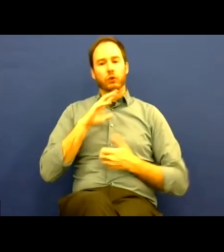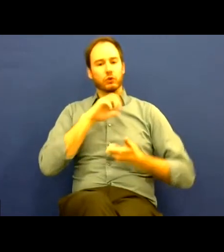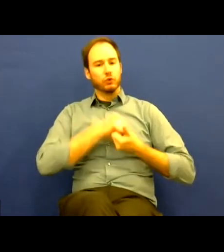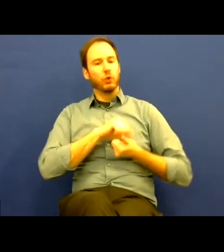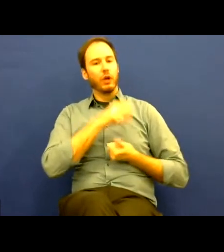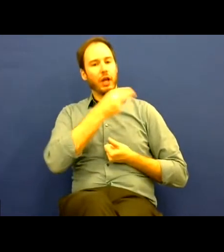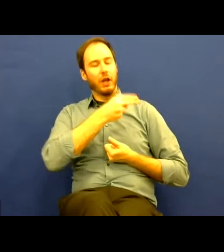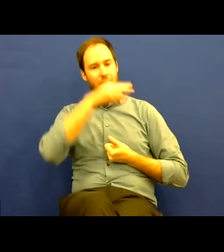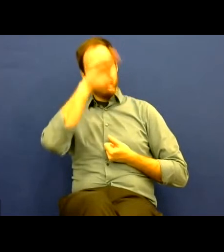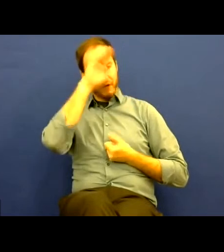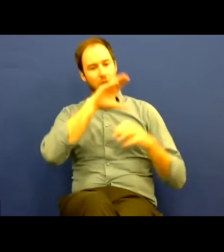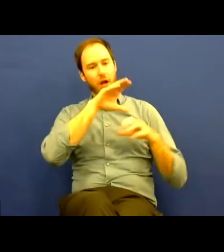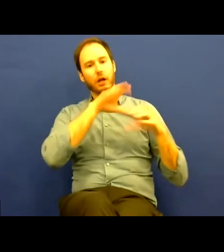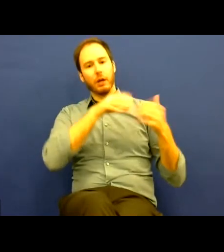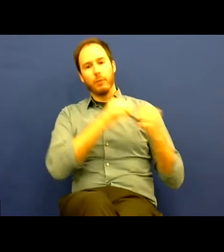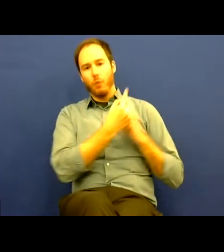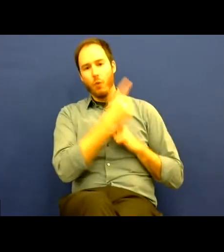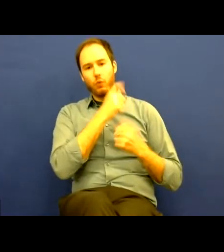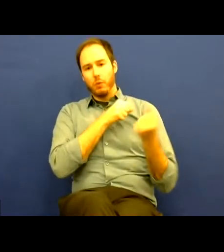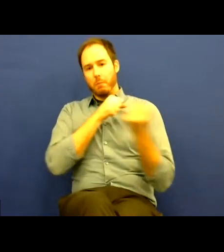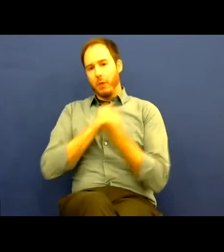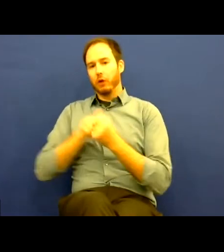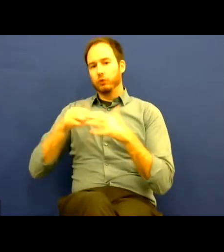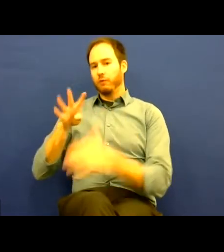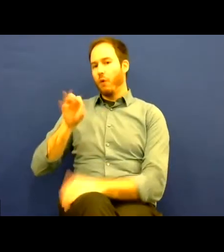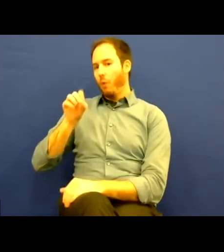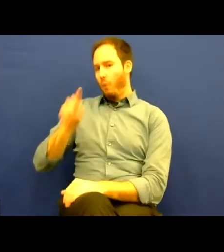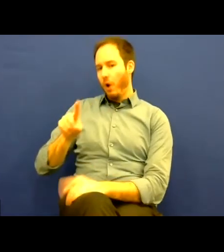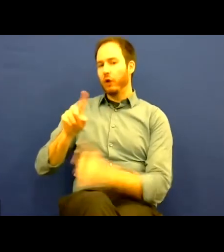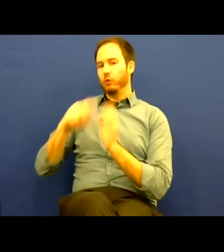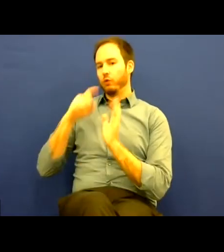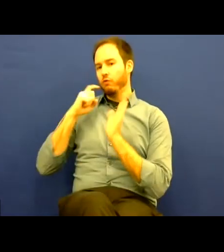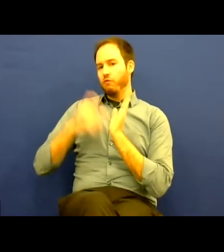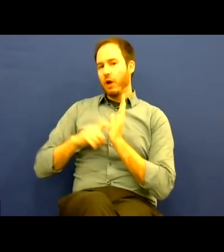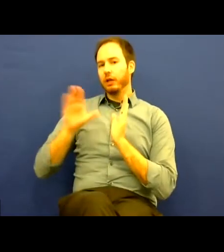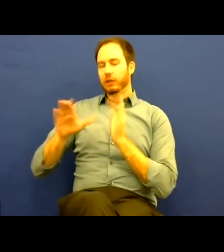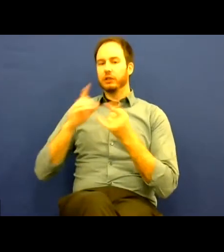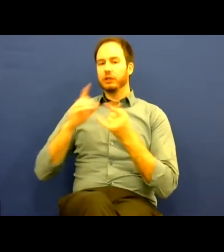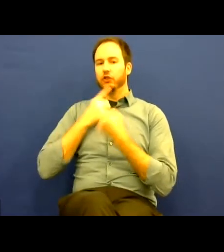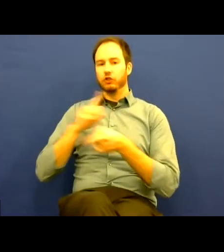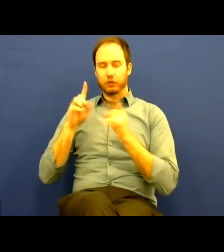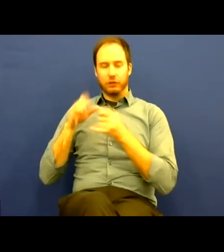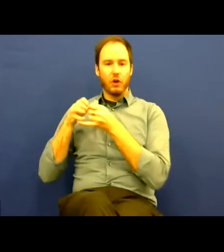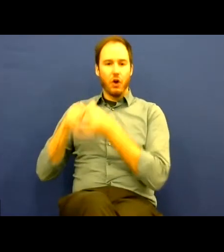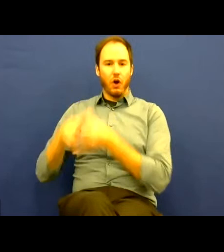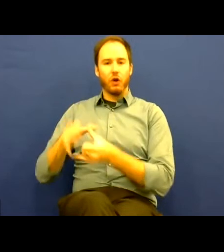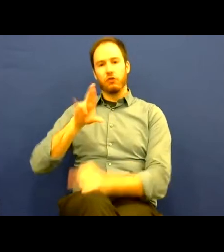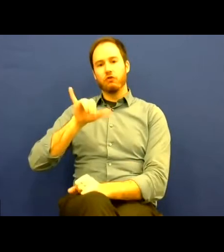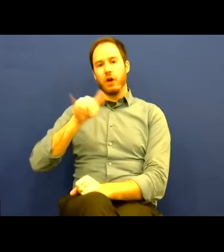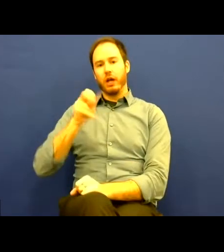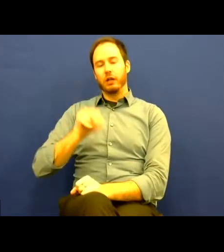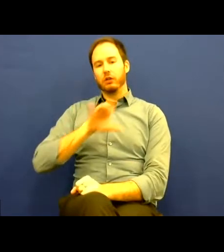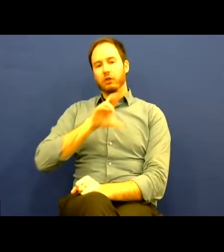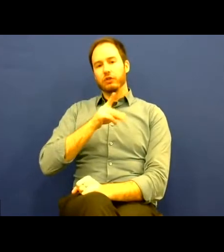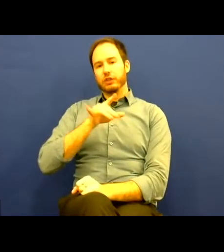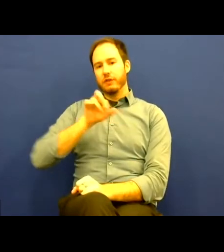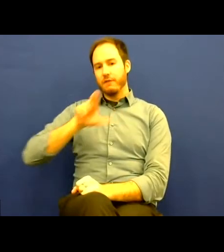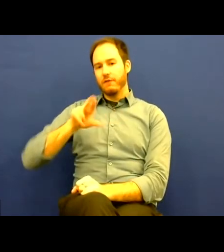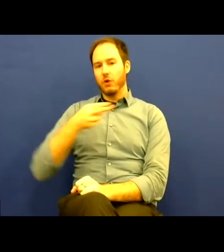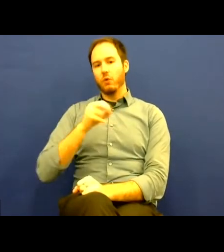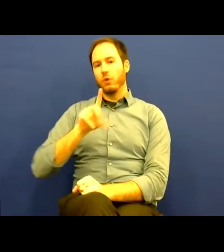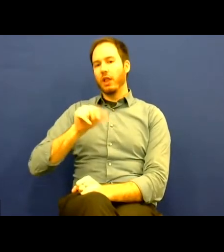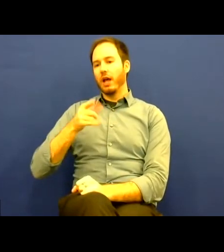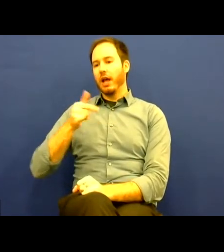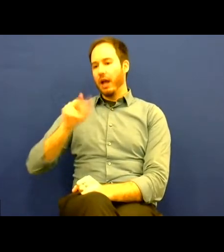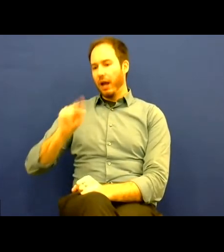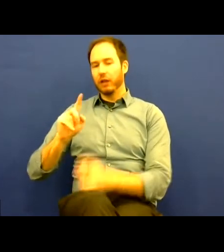Fire Company Number 1, sponsors of Troop 401, in recognizing the achievement and honor of Ryan Christopher Holohan in attaining